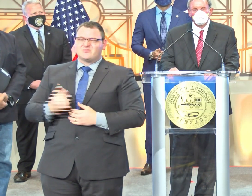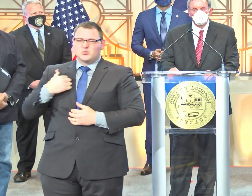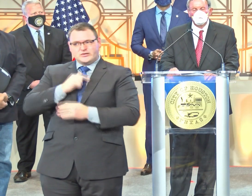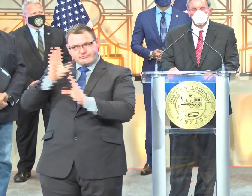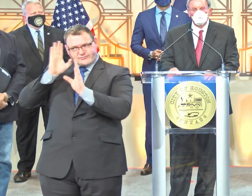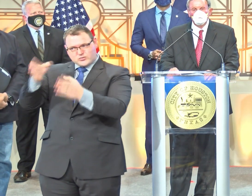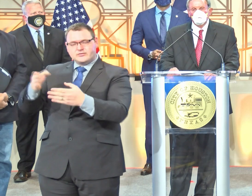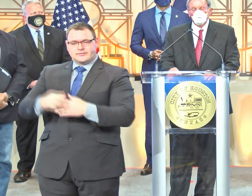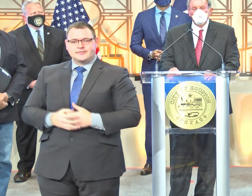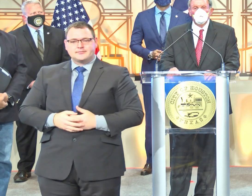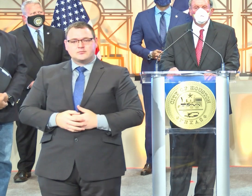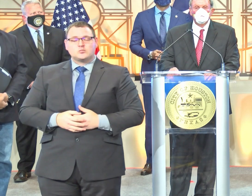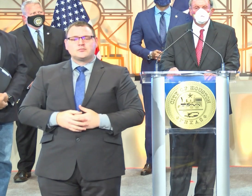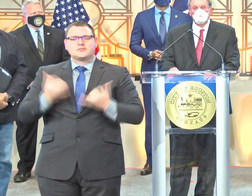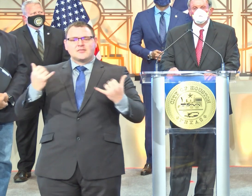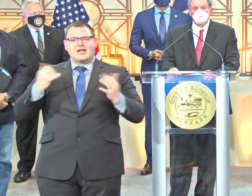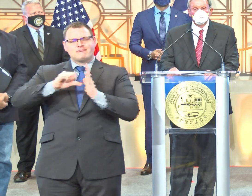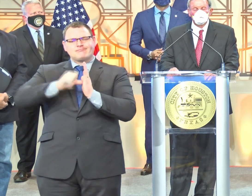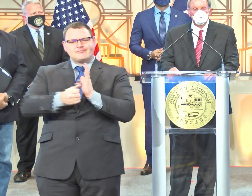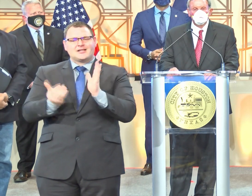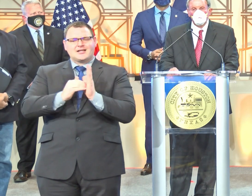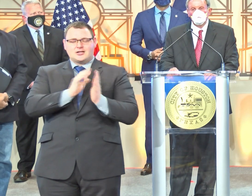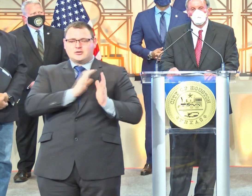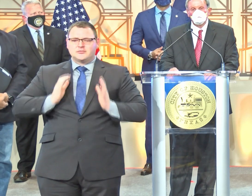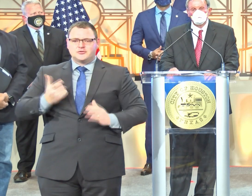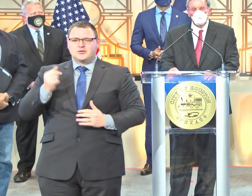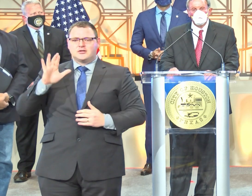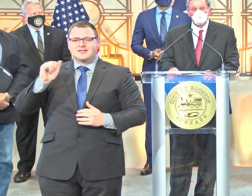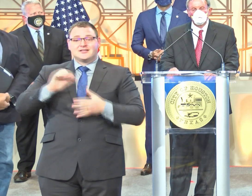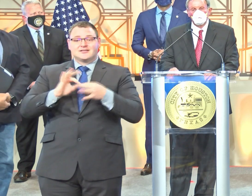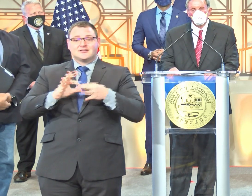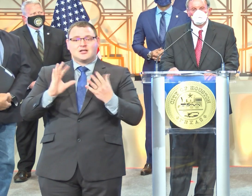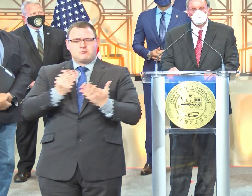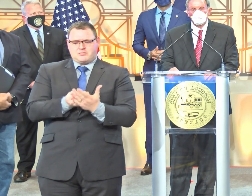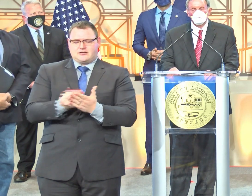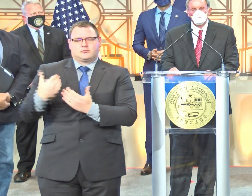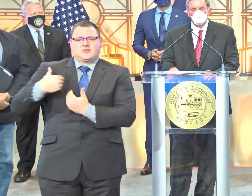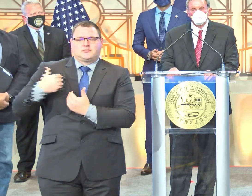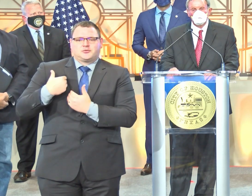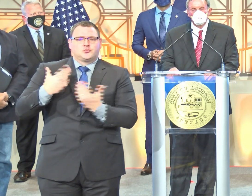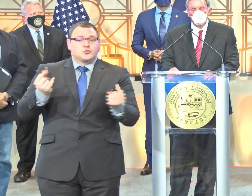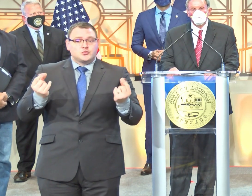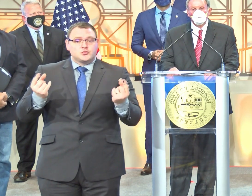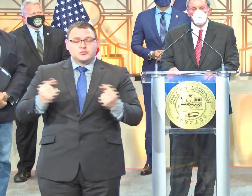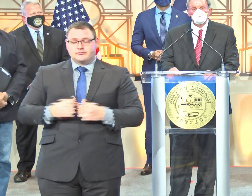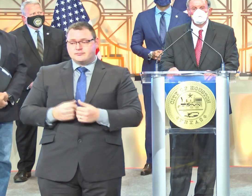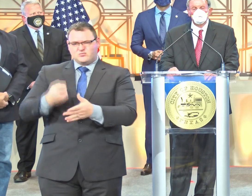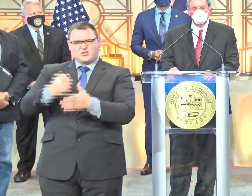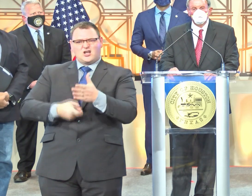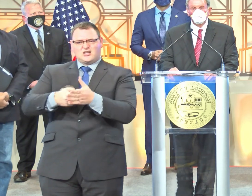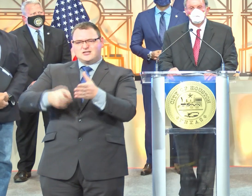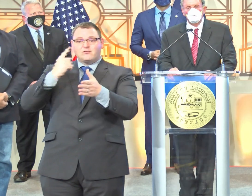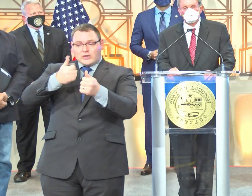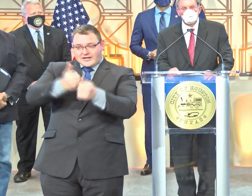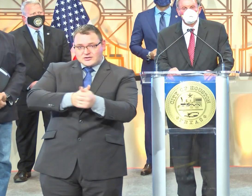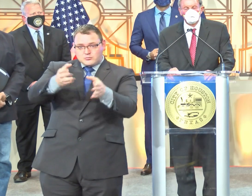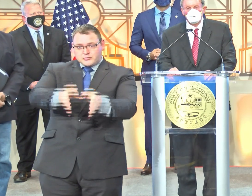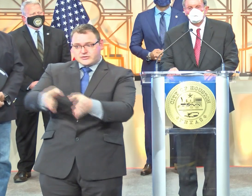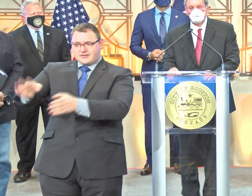community's leader in setting up the vision for ending homelessness in the